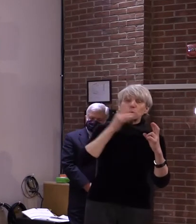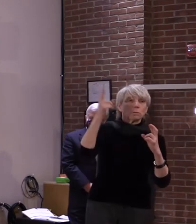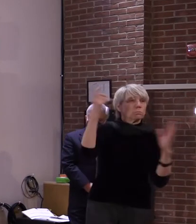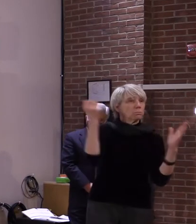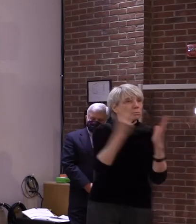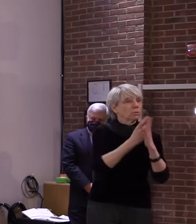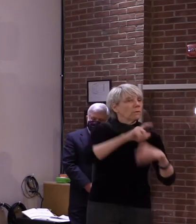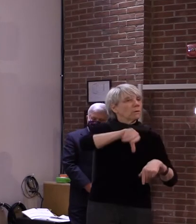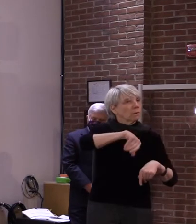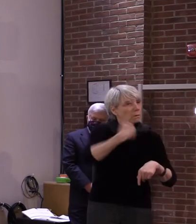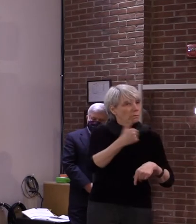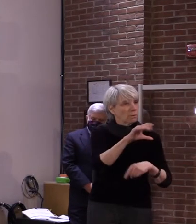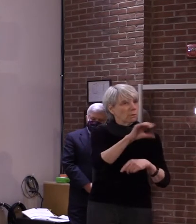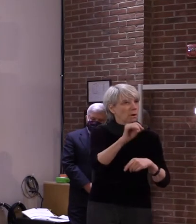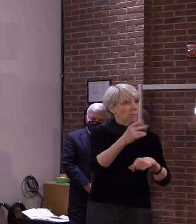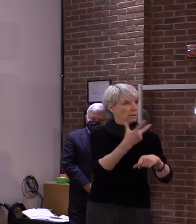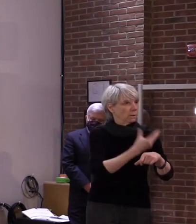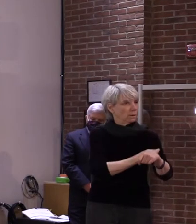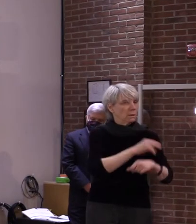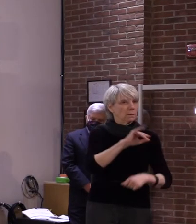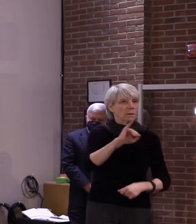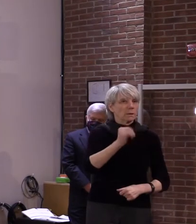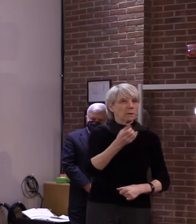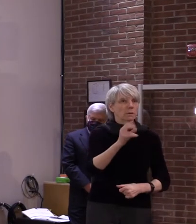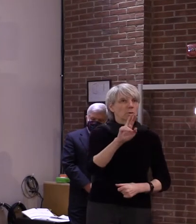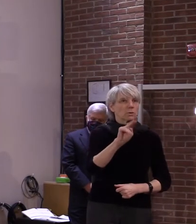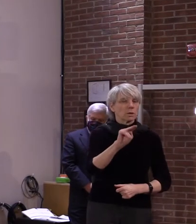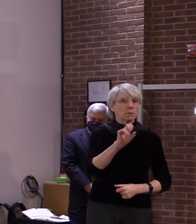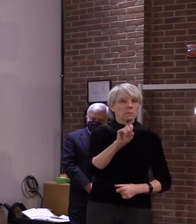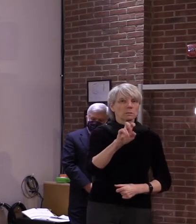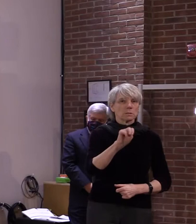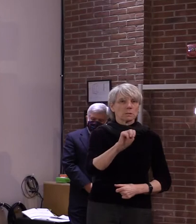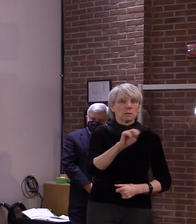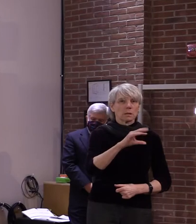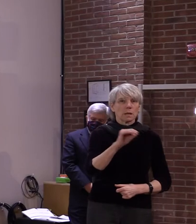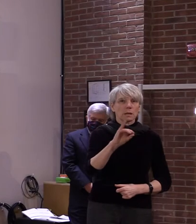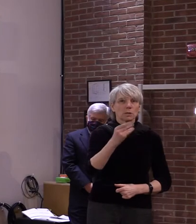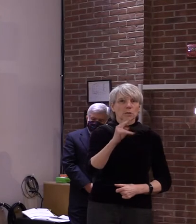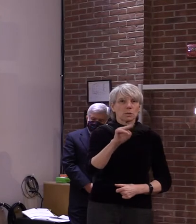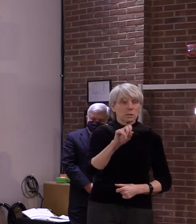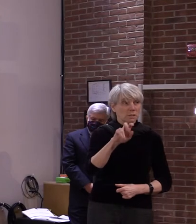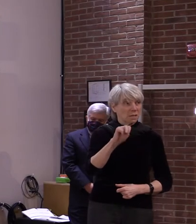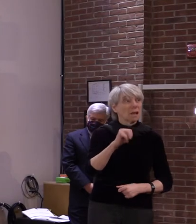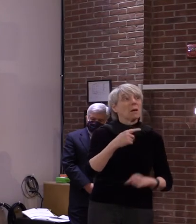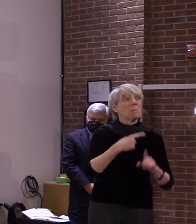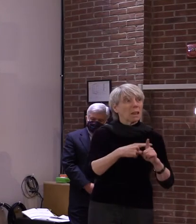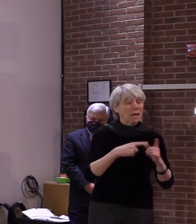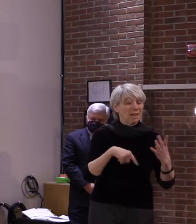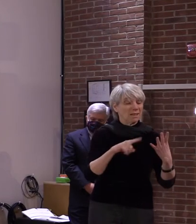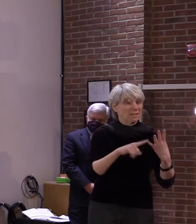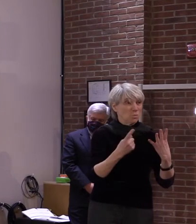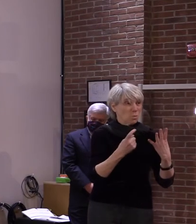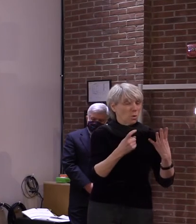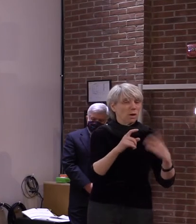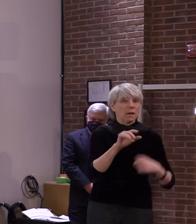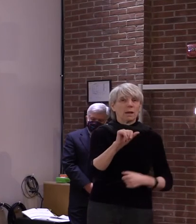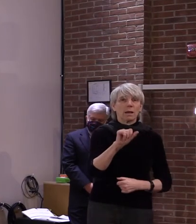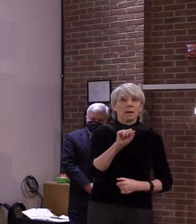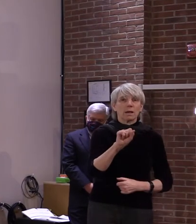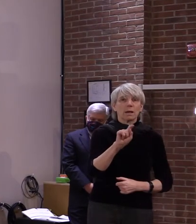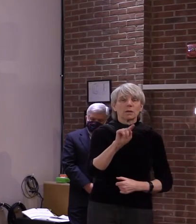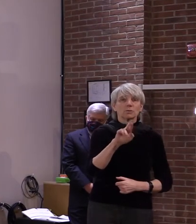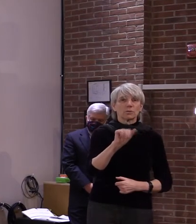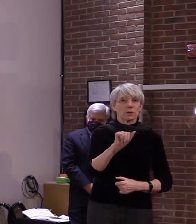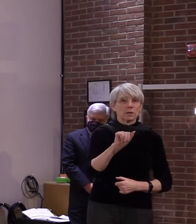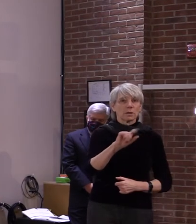vaccine which would be great news as well that would help as well as astrazeneca but but we don't have enough information and i